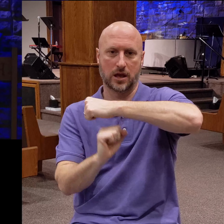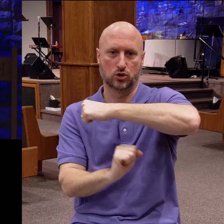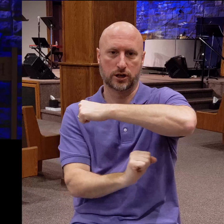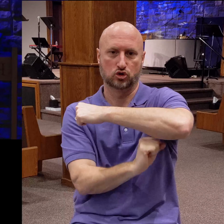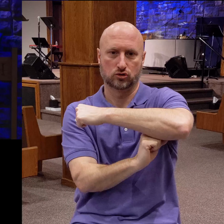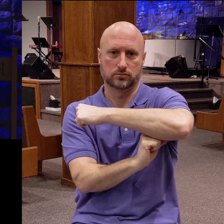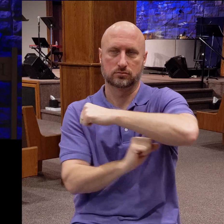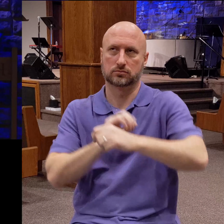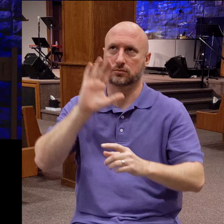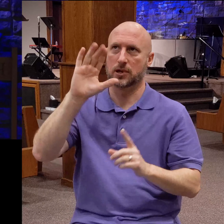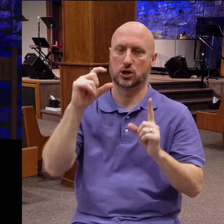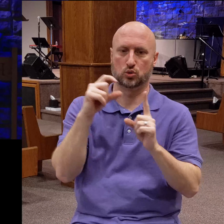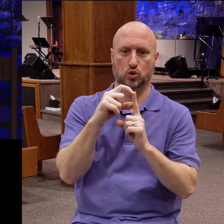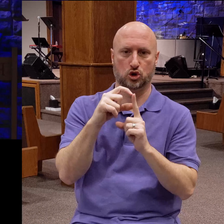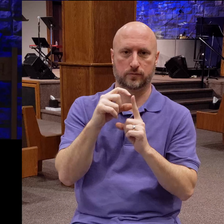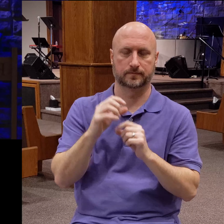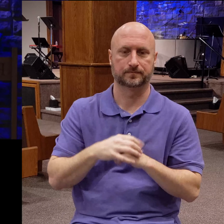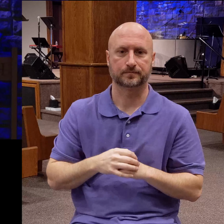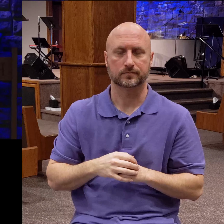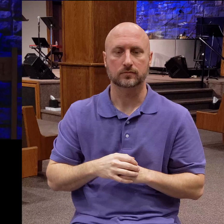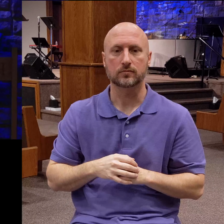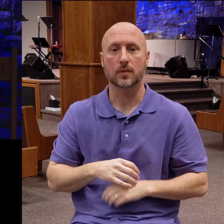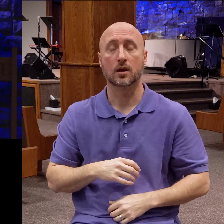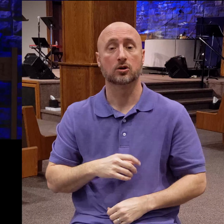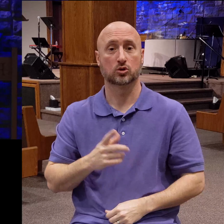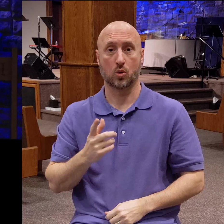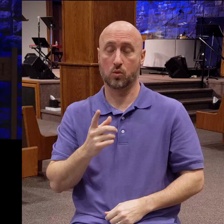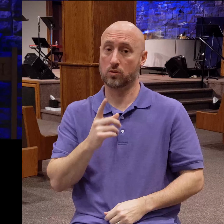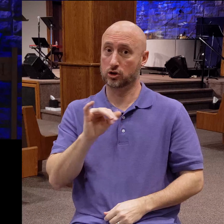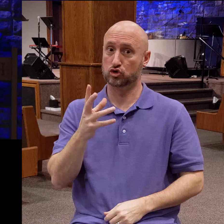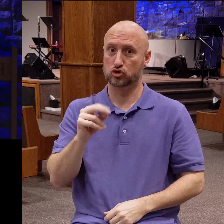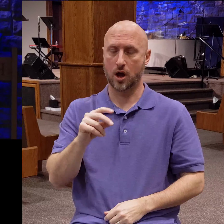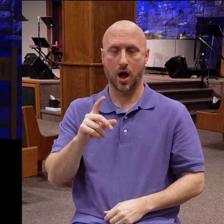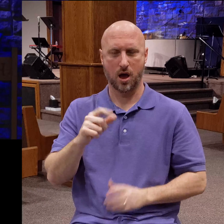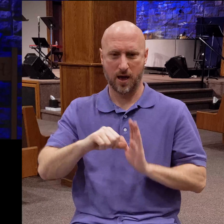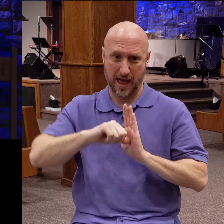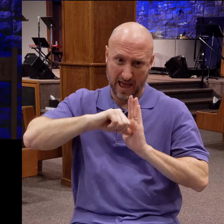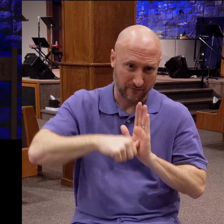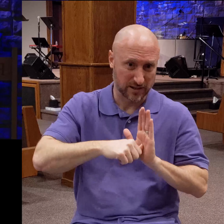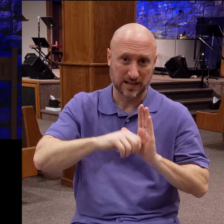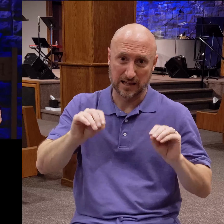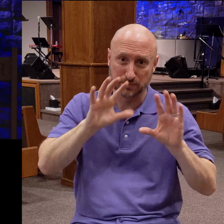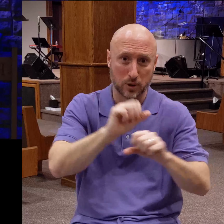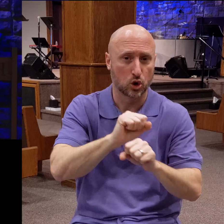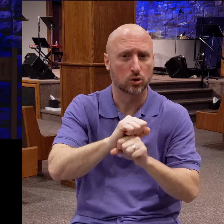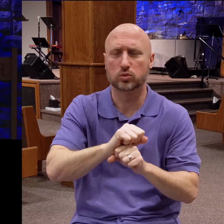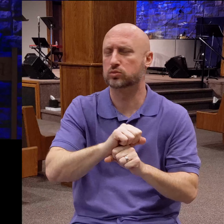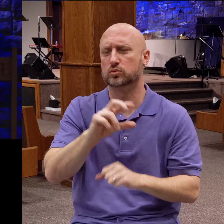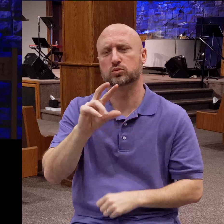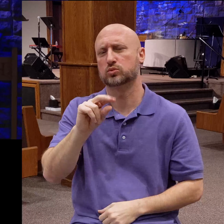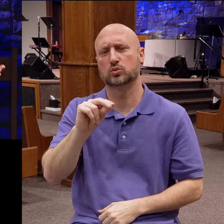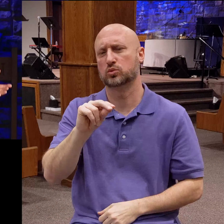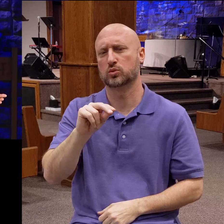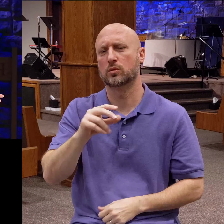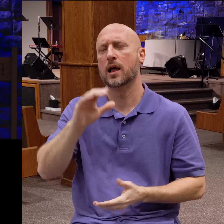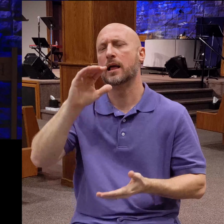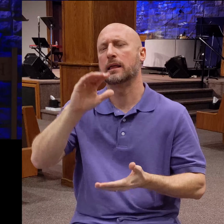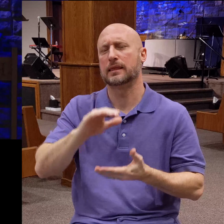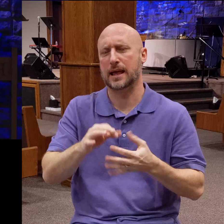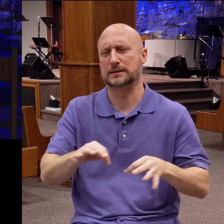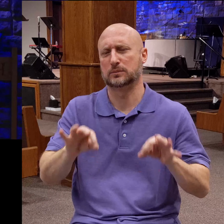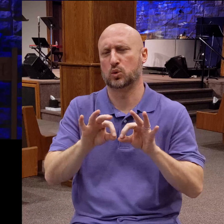on the word of God, that he de-emphasizes the miraculous. A lot of people in the church today, they want the